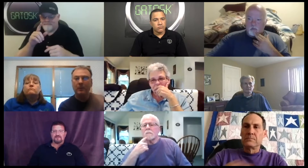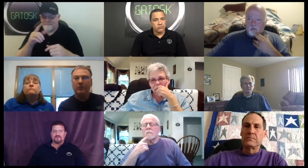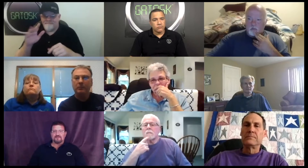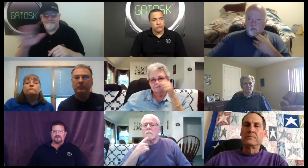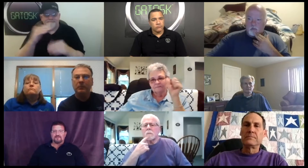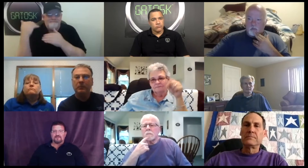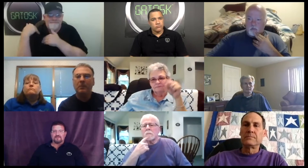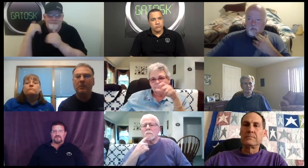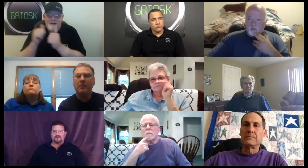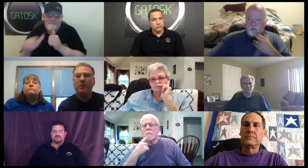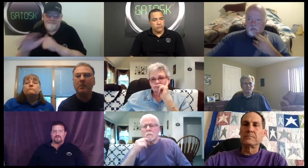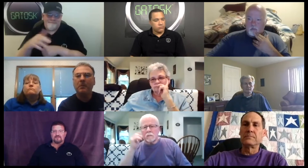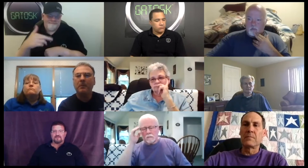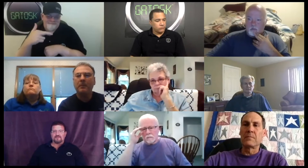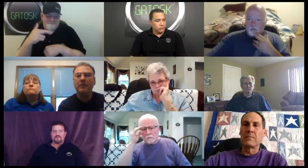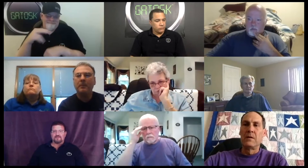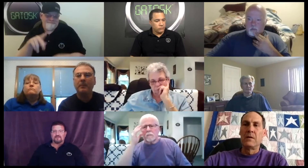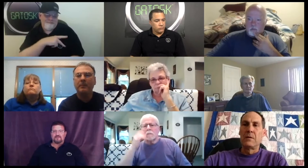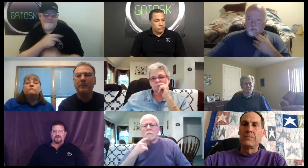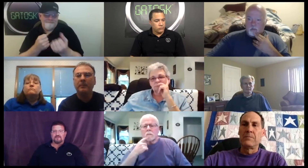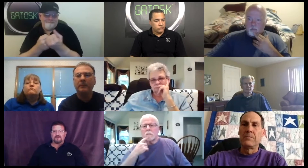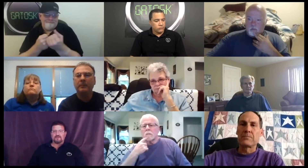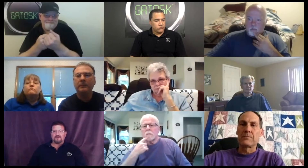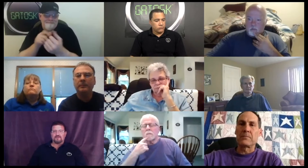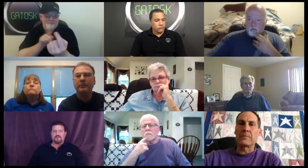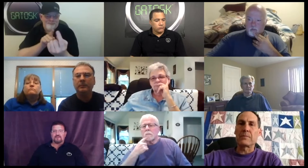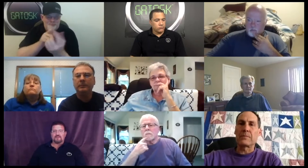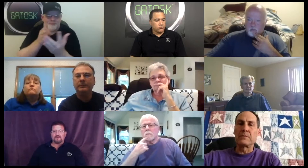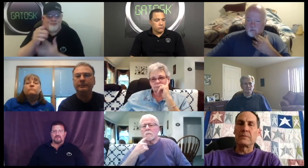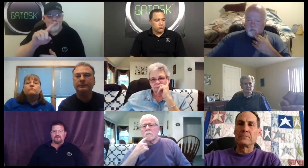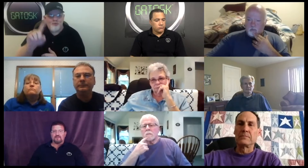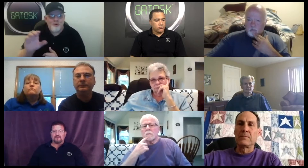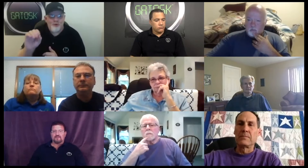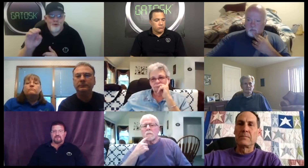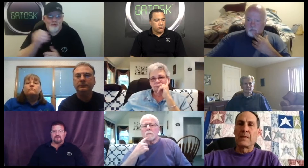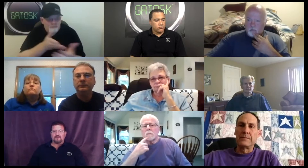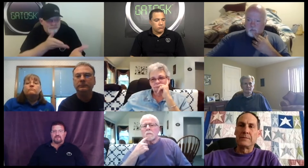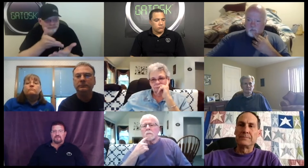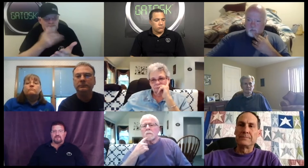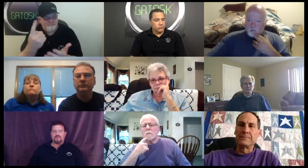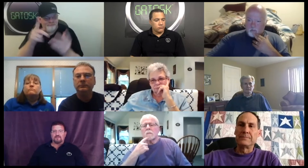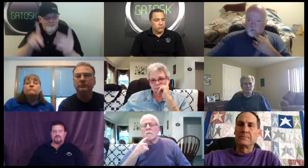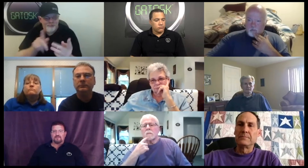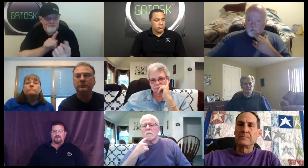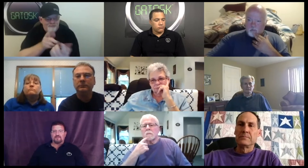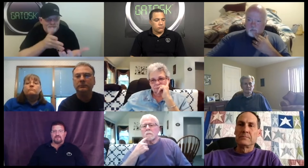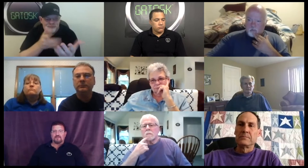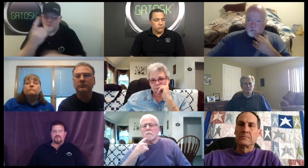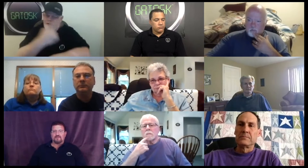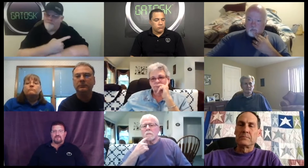meeting them one-on-one. It's your responsibility to provide that personal support through Zoom, one-on-one